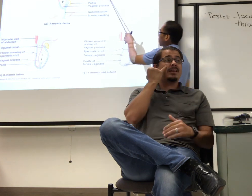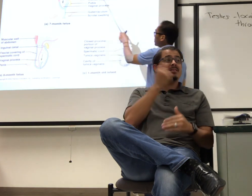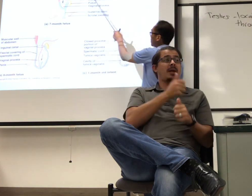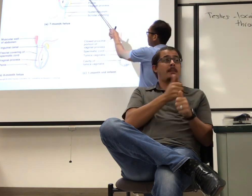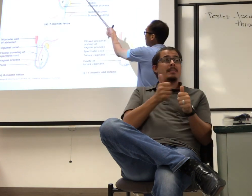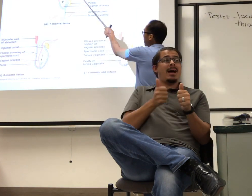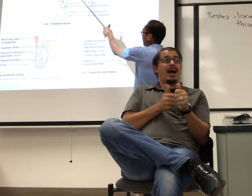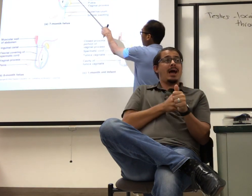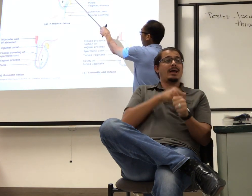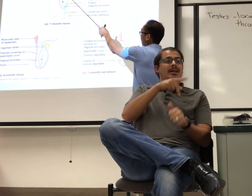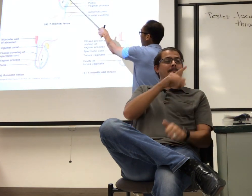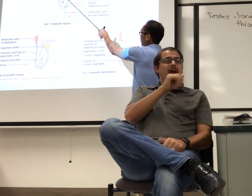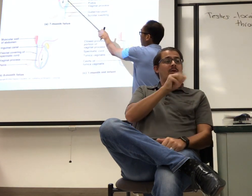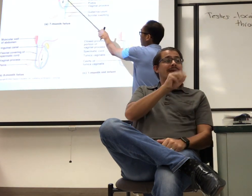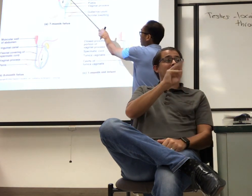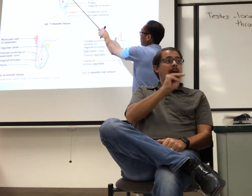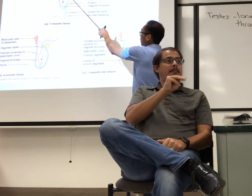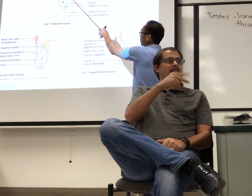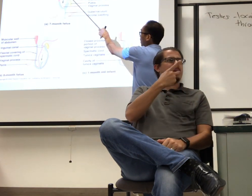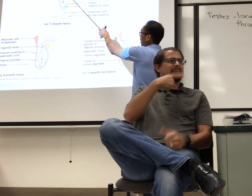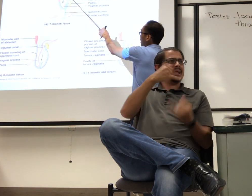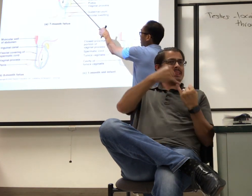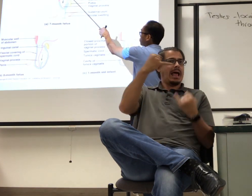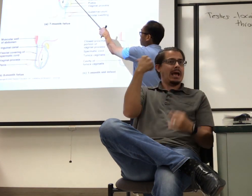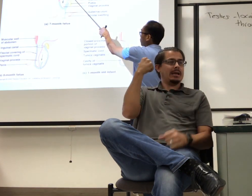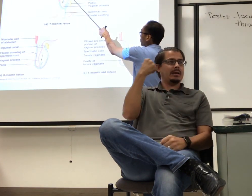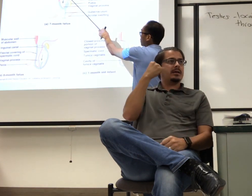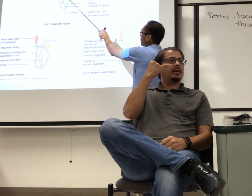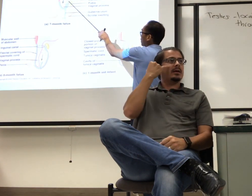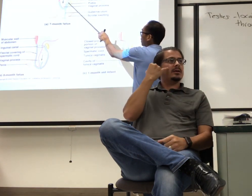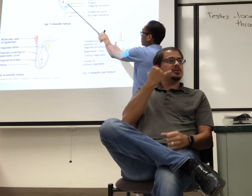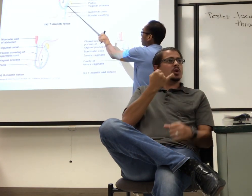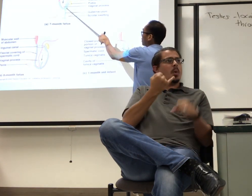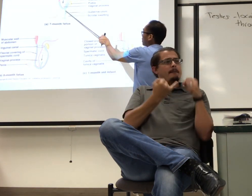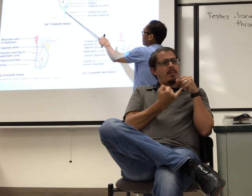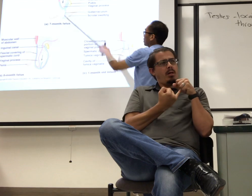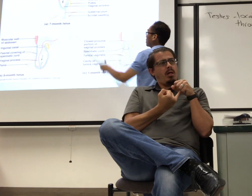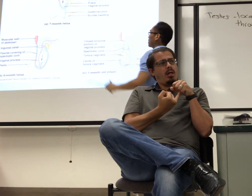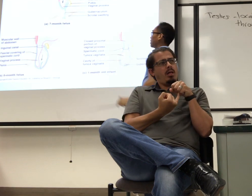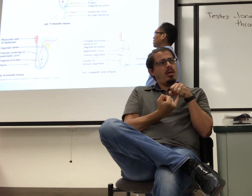parietal peritoneum, the pink line, okay, and as you pull the